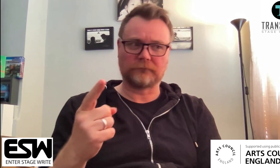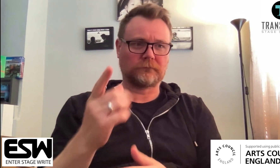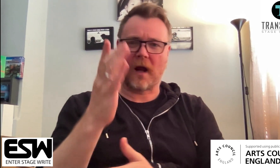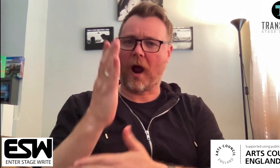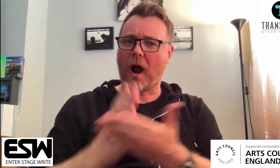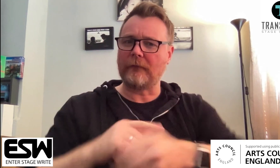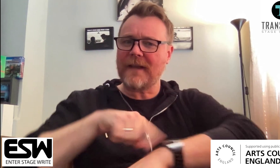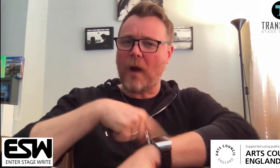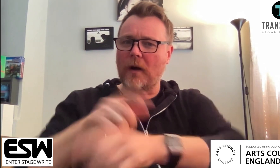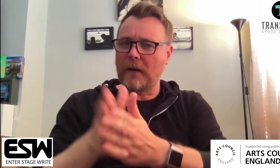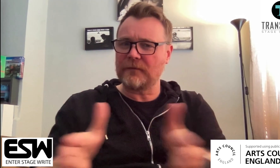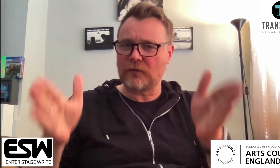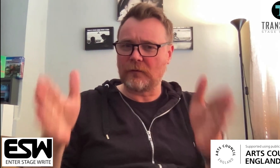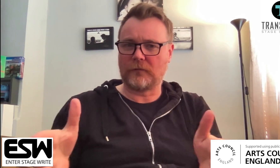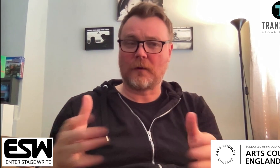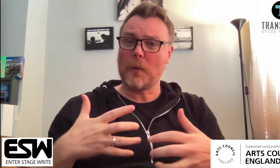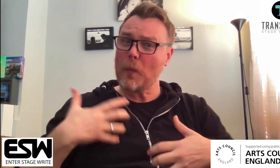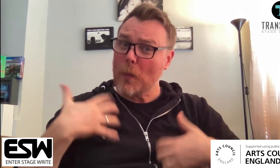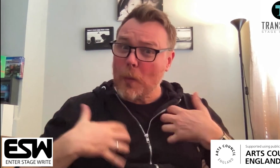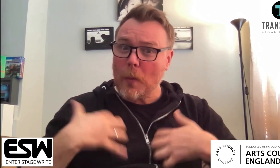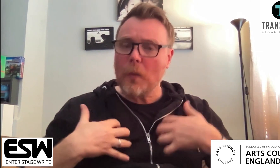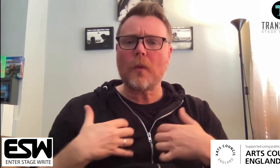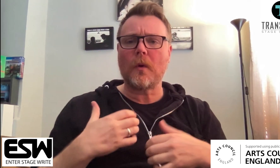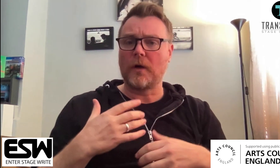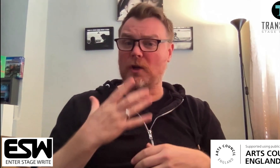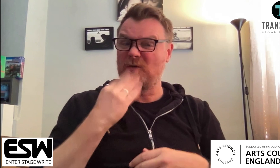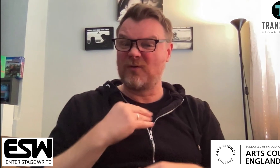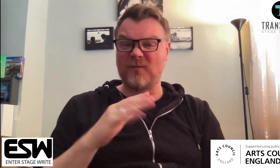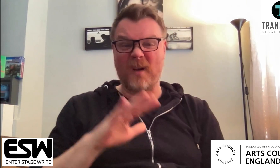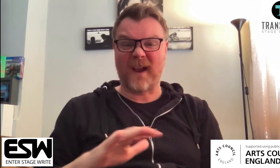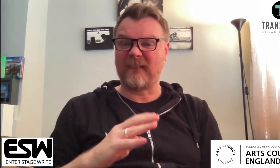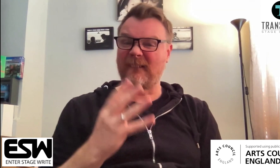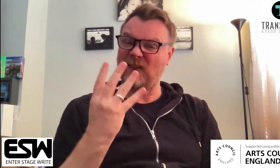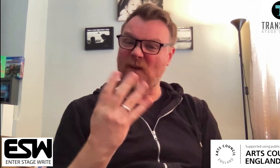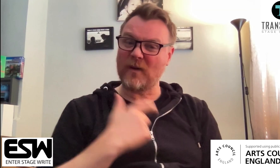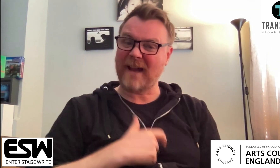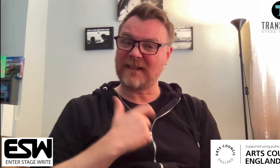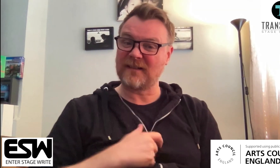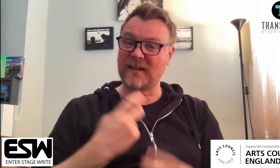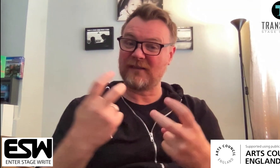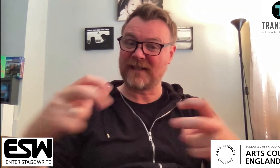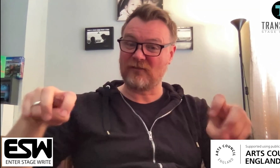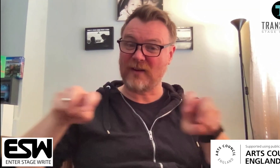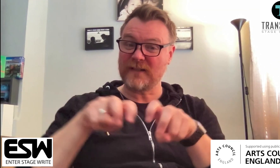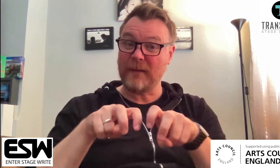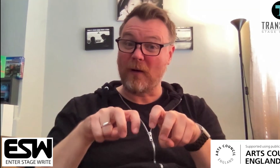So a half-hour episode is made really interesting with four characters, for example, who just finished